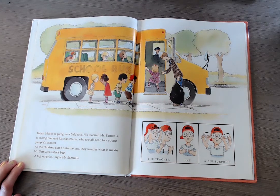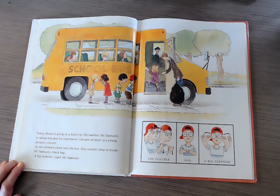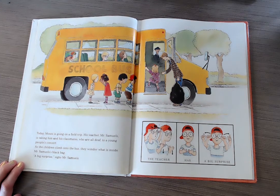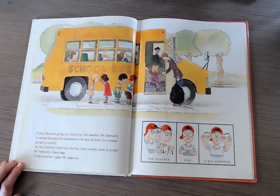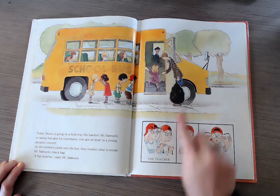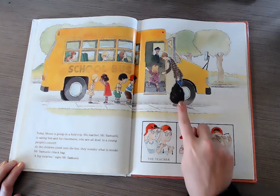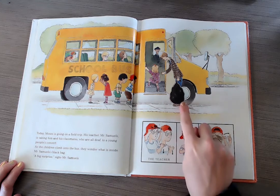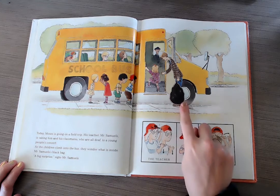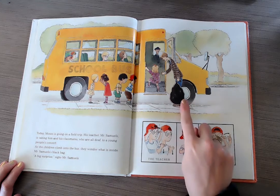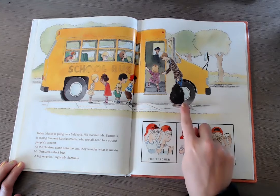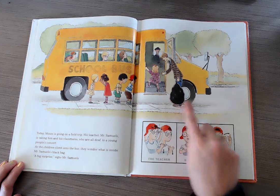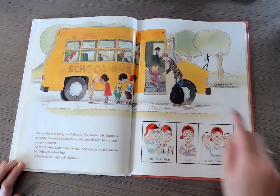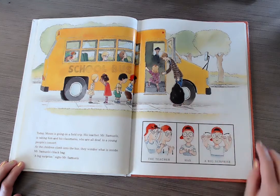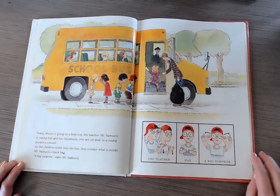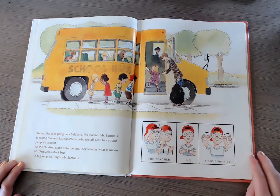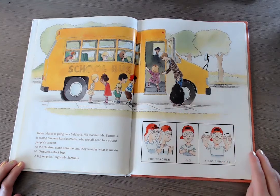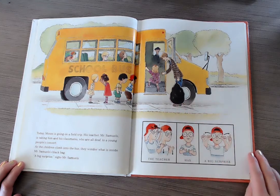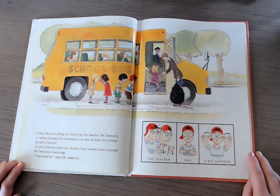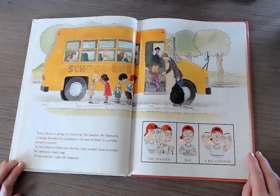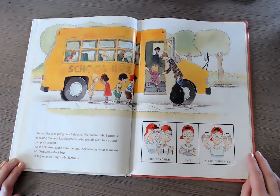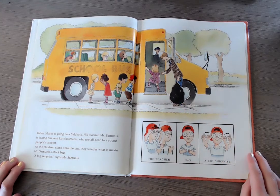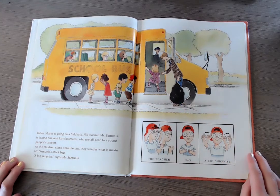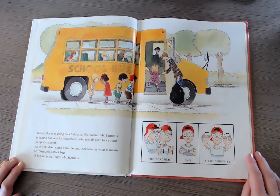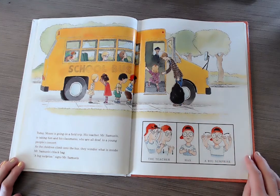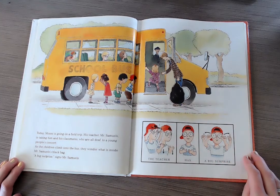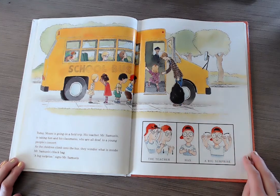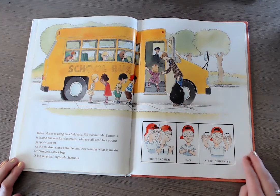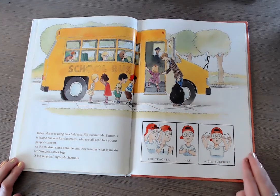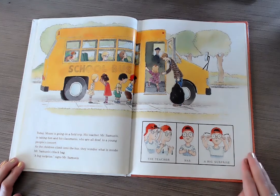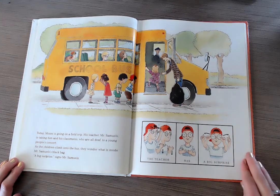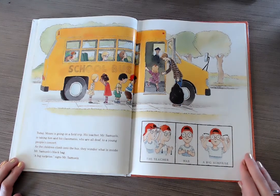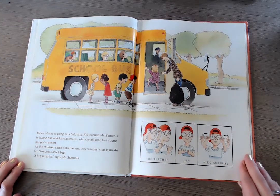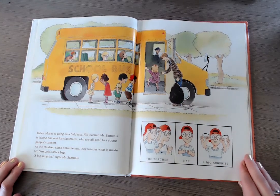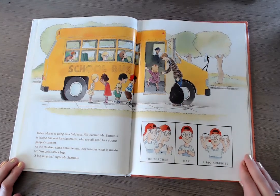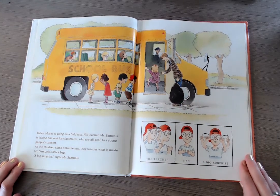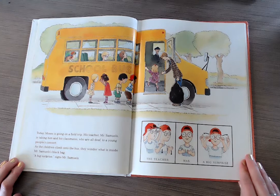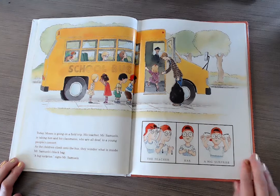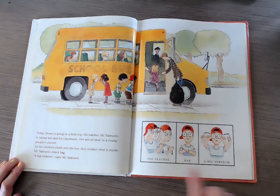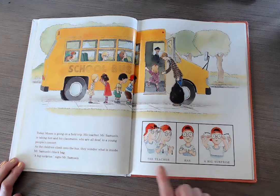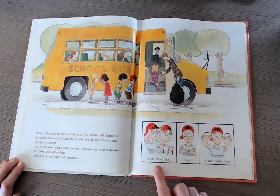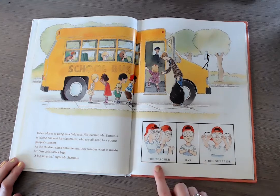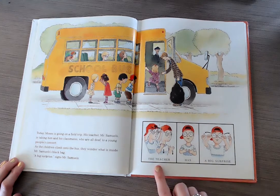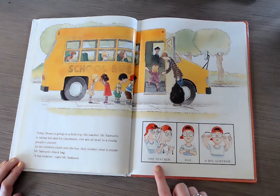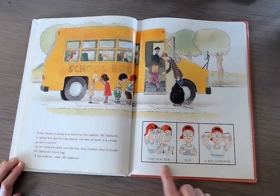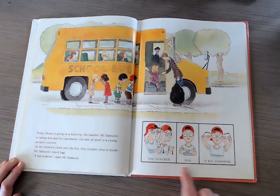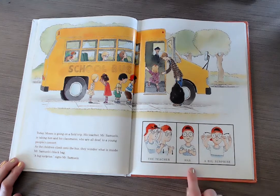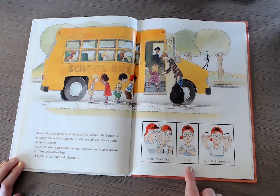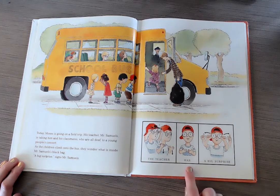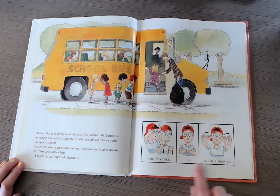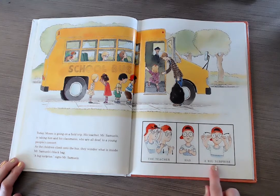black bag. A big surprise, signs Mr. Samuels. The teacher has a